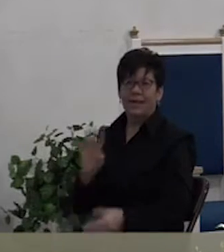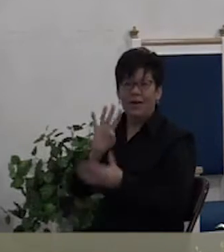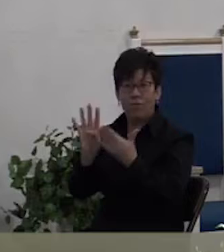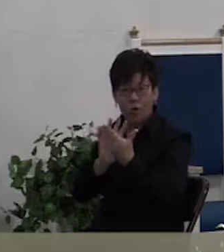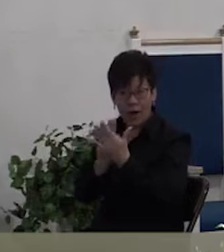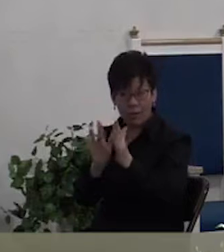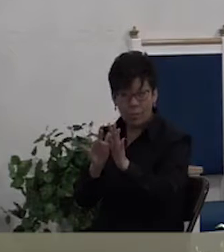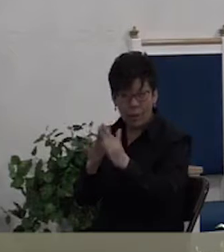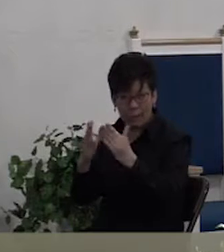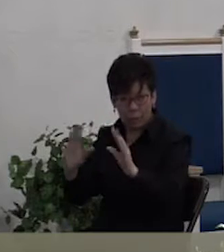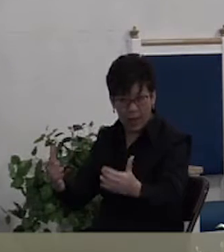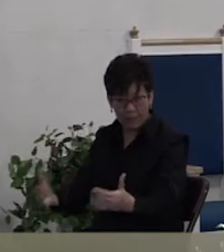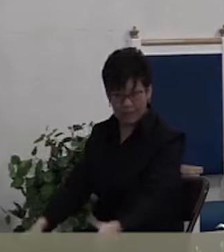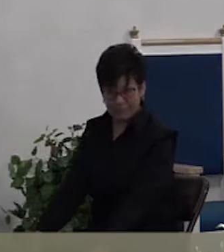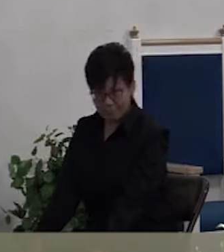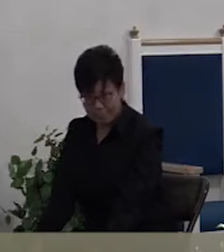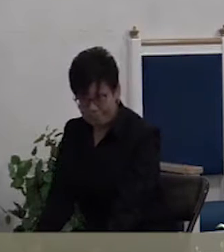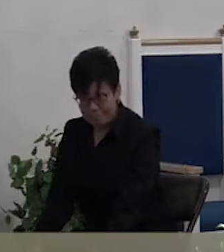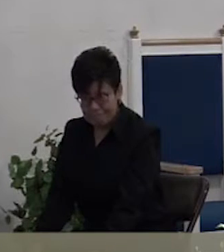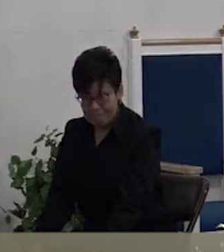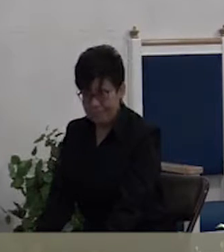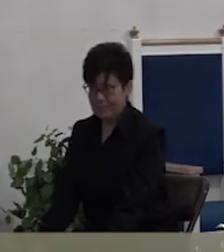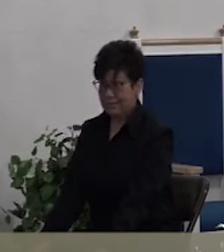4-hour Bible class.